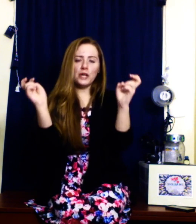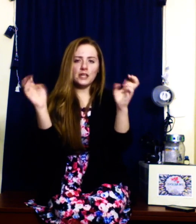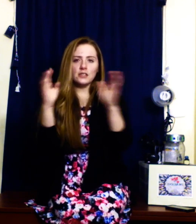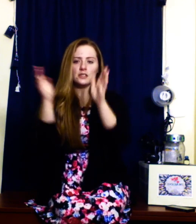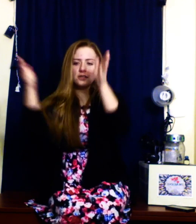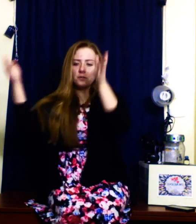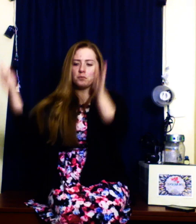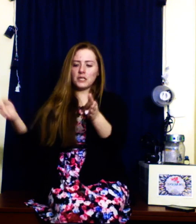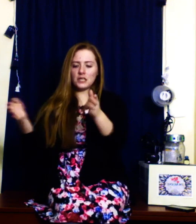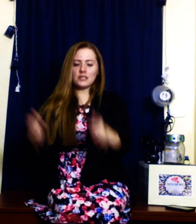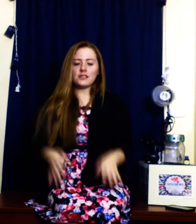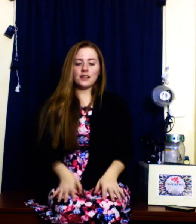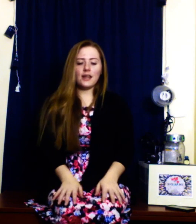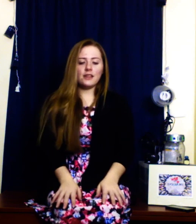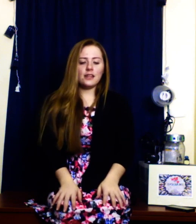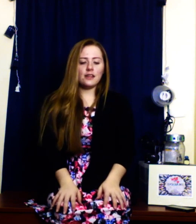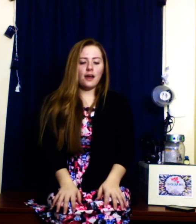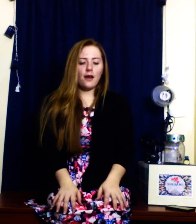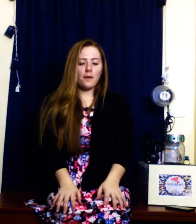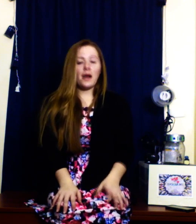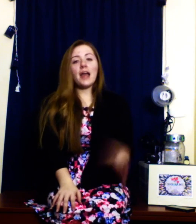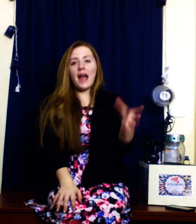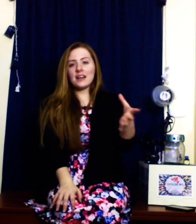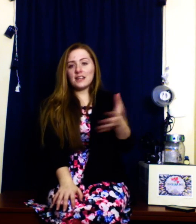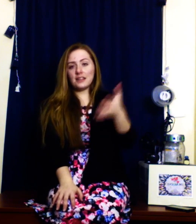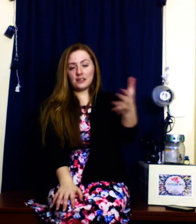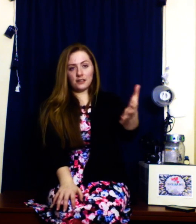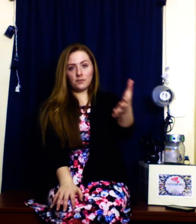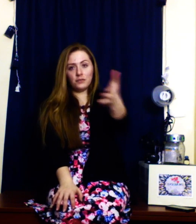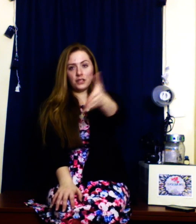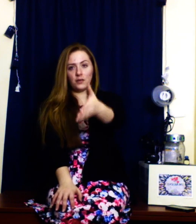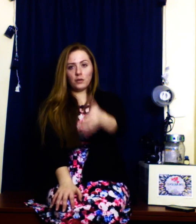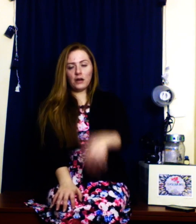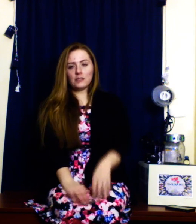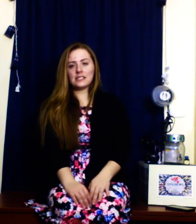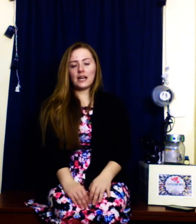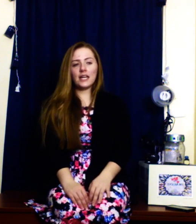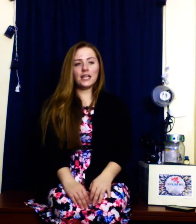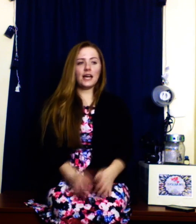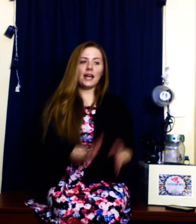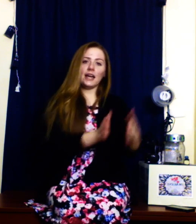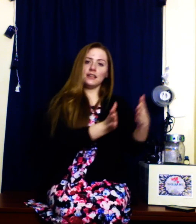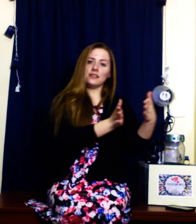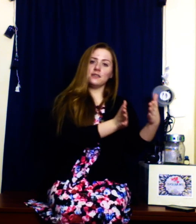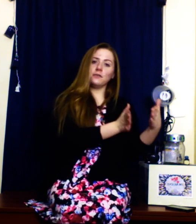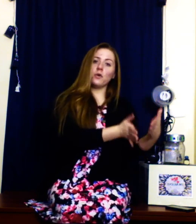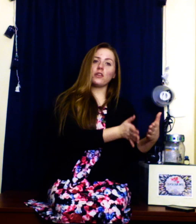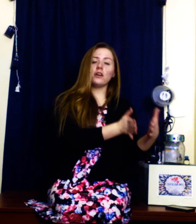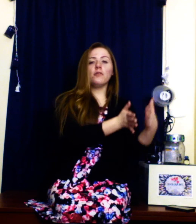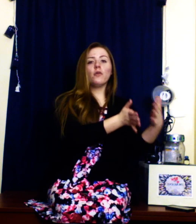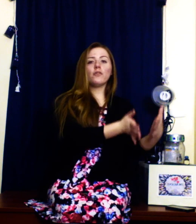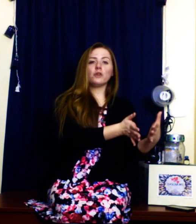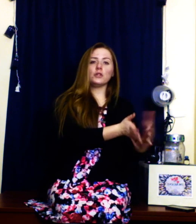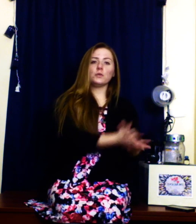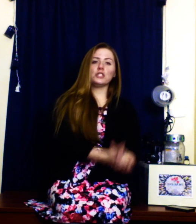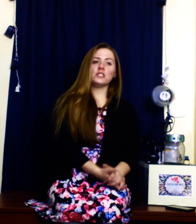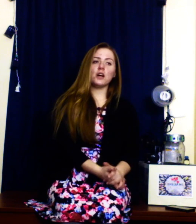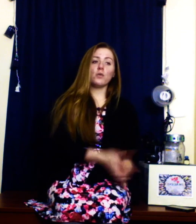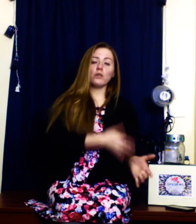Wind piece. And then I added when I was signing, I added a fourth verse, which is sung with